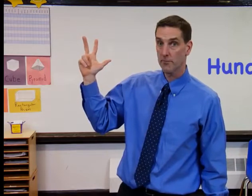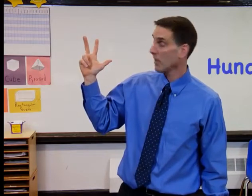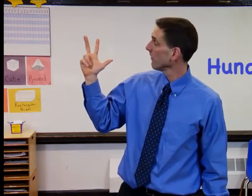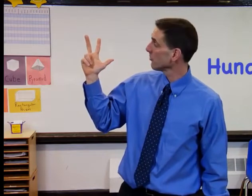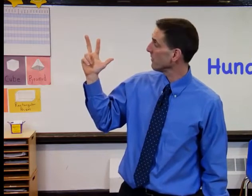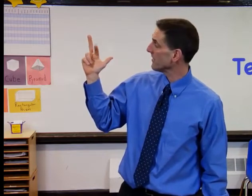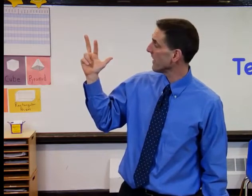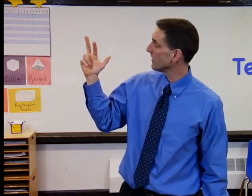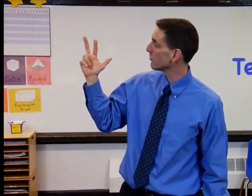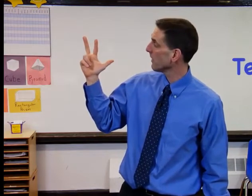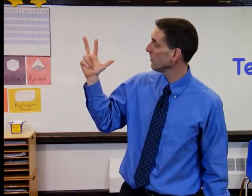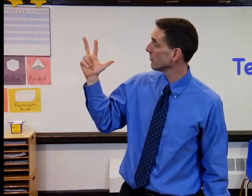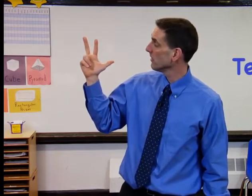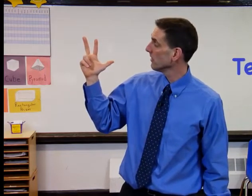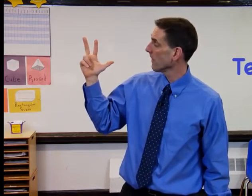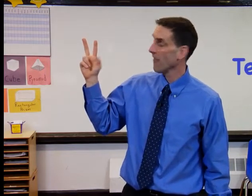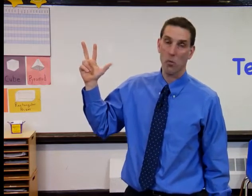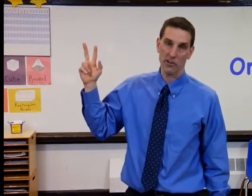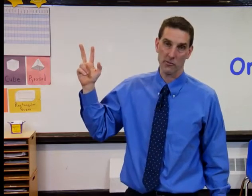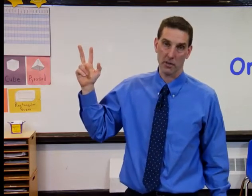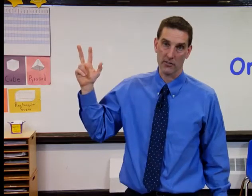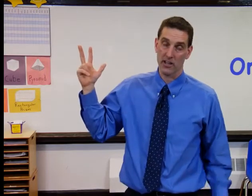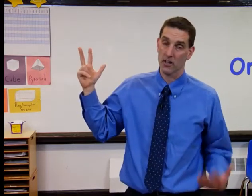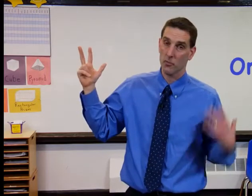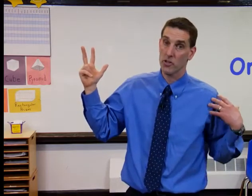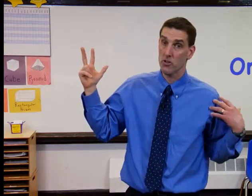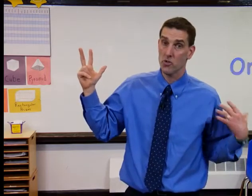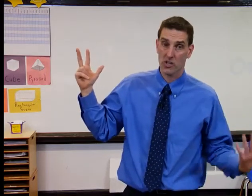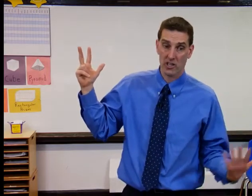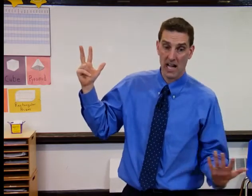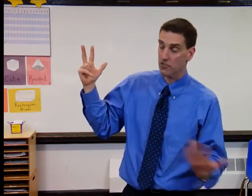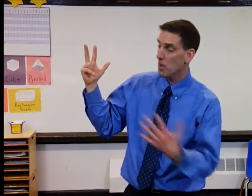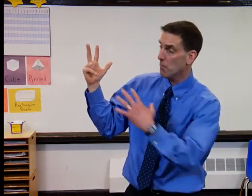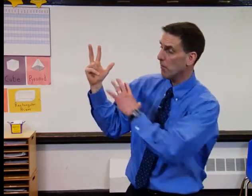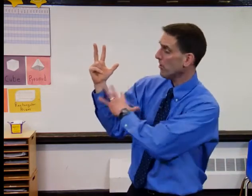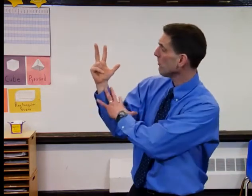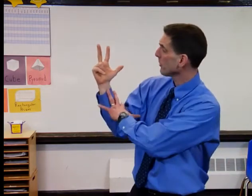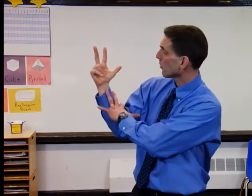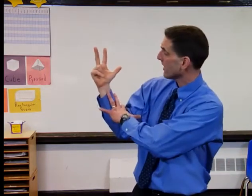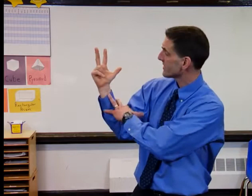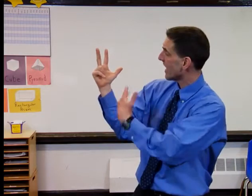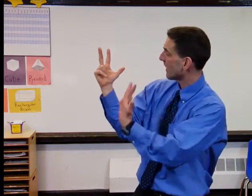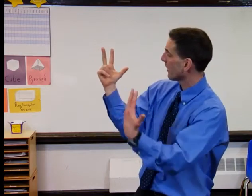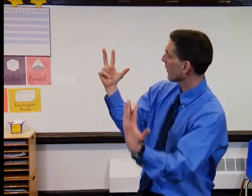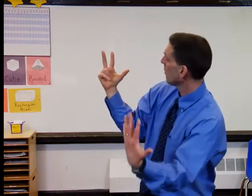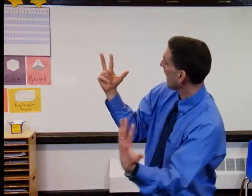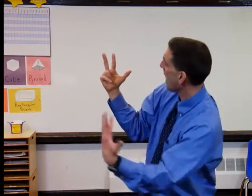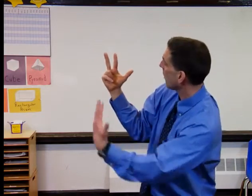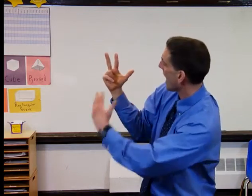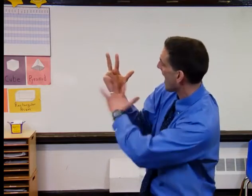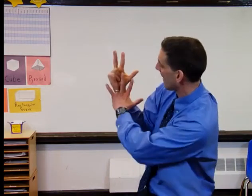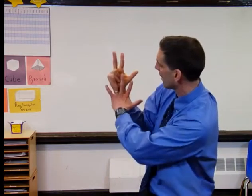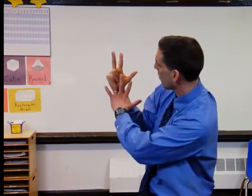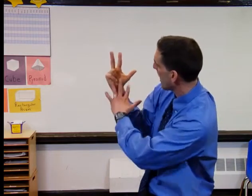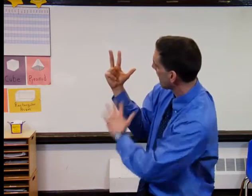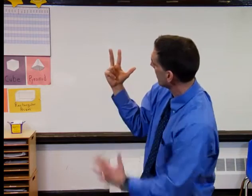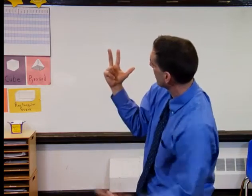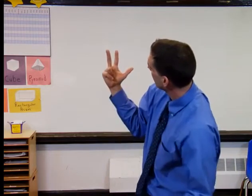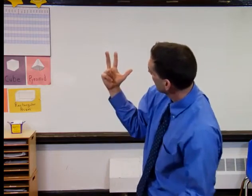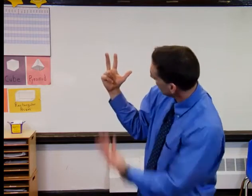This would be the tens place and the ones place. Now, when you do this with your class, put it over your right side and look out at it the way the kids would